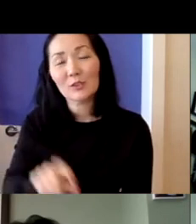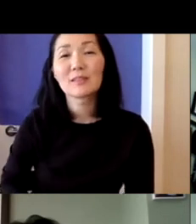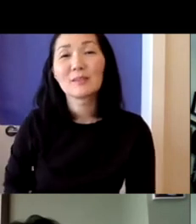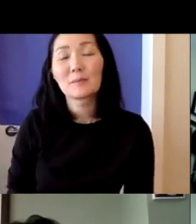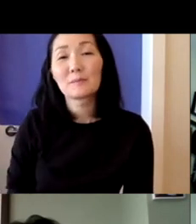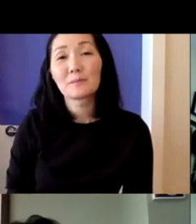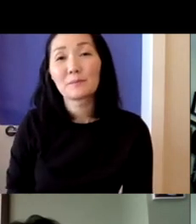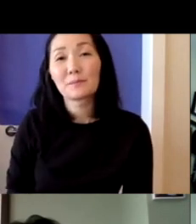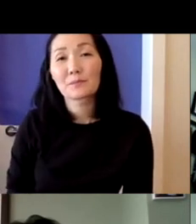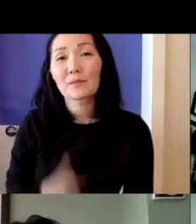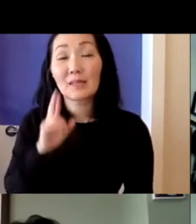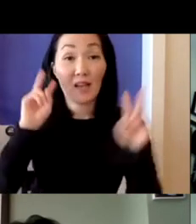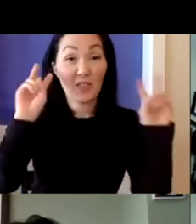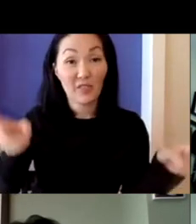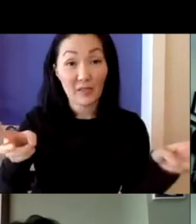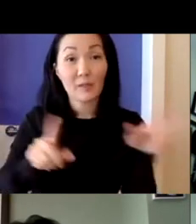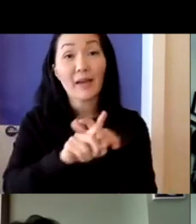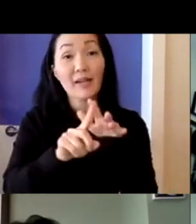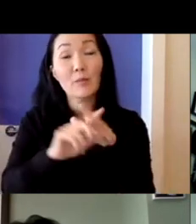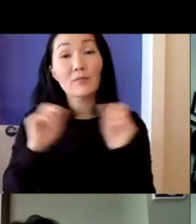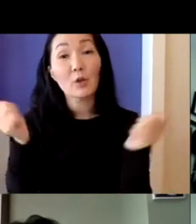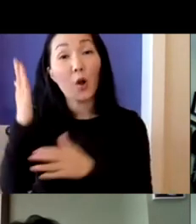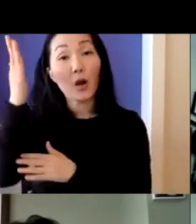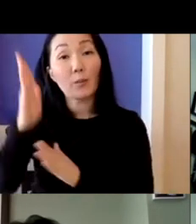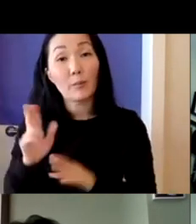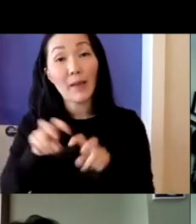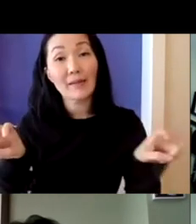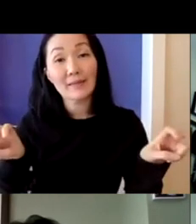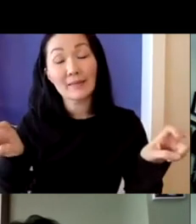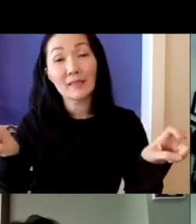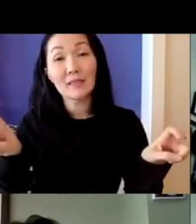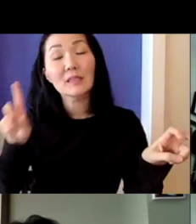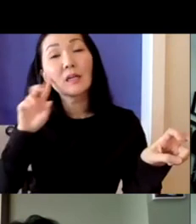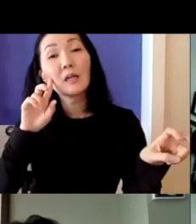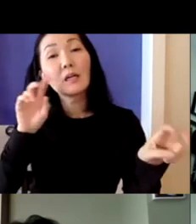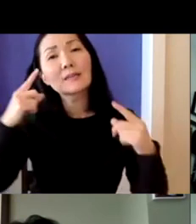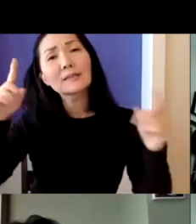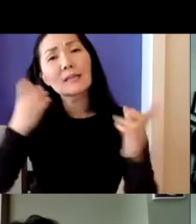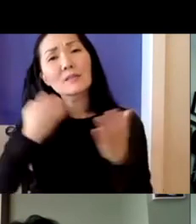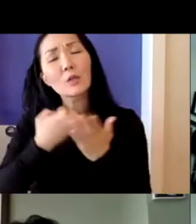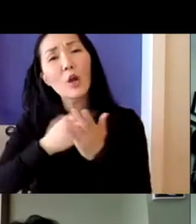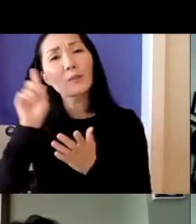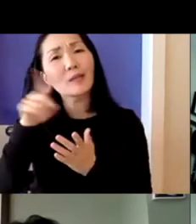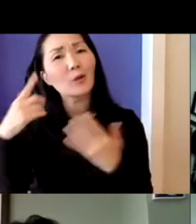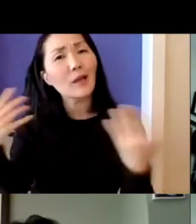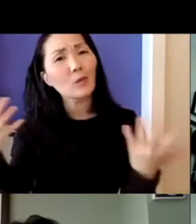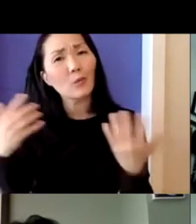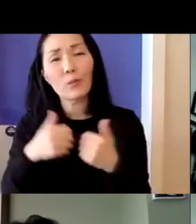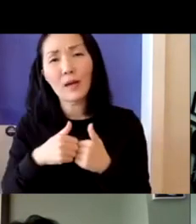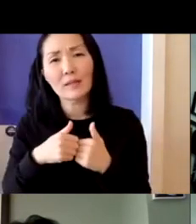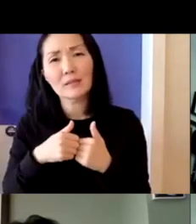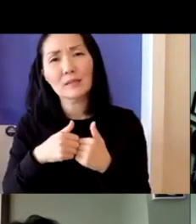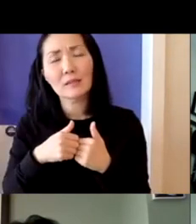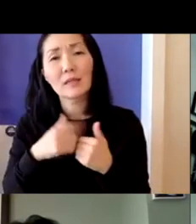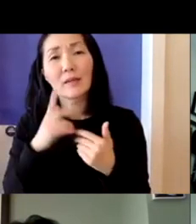the panelists' remarks was, what does a successful economy actually look like? How do we evaluate that it's healthy, that it's resilient, that it's just, that it's centering